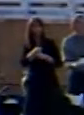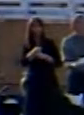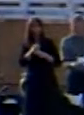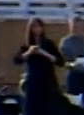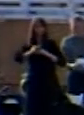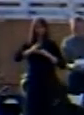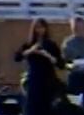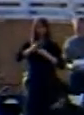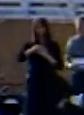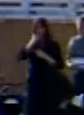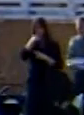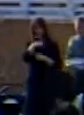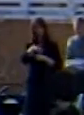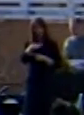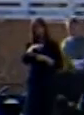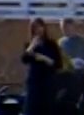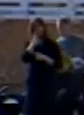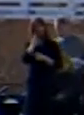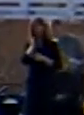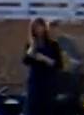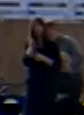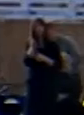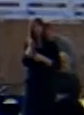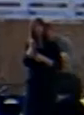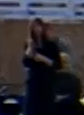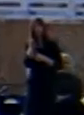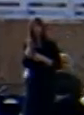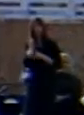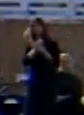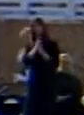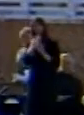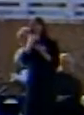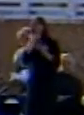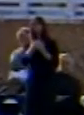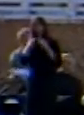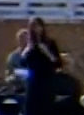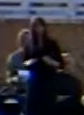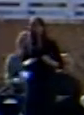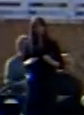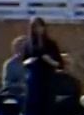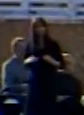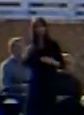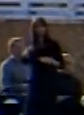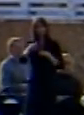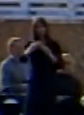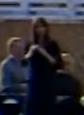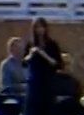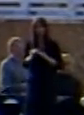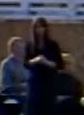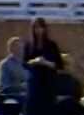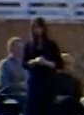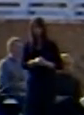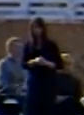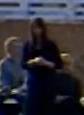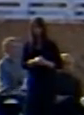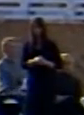in these youngsters so that they will be the true good citizens of our community